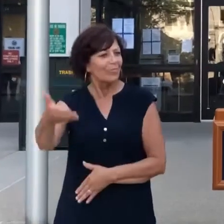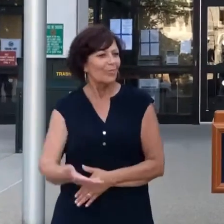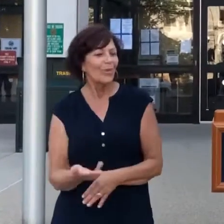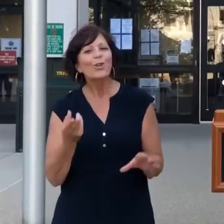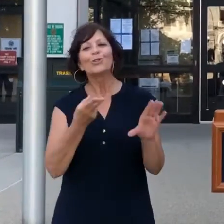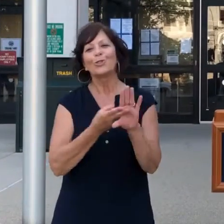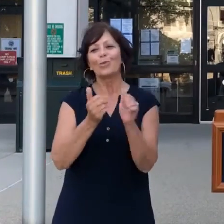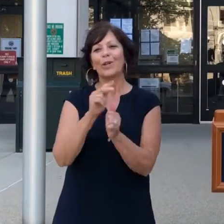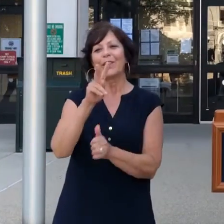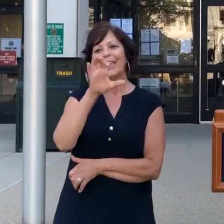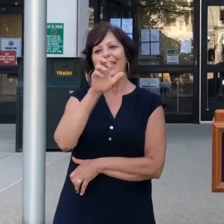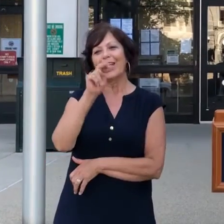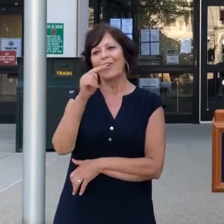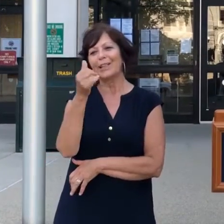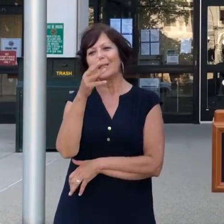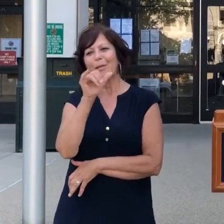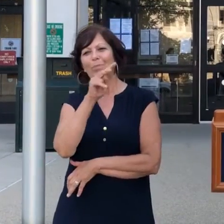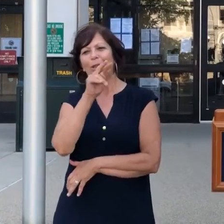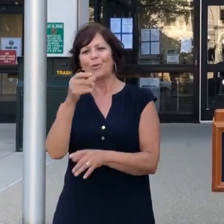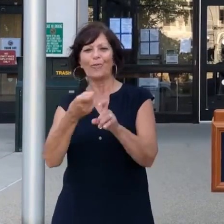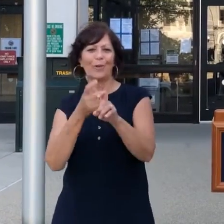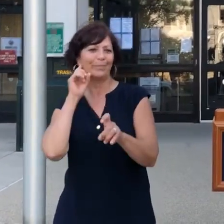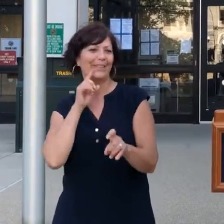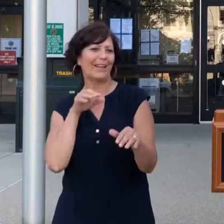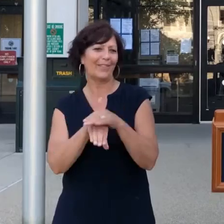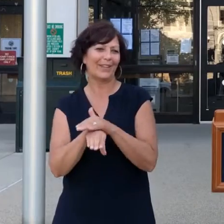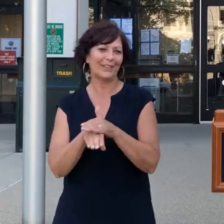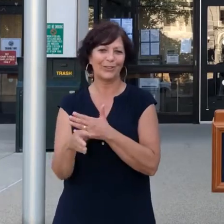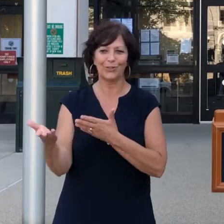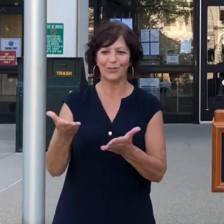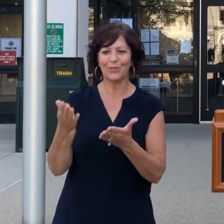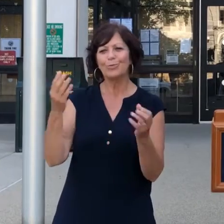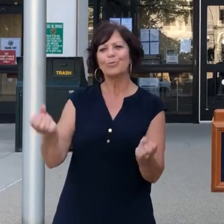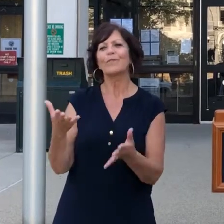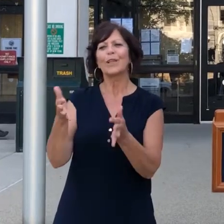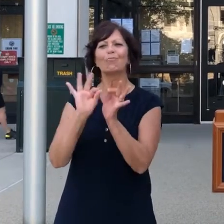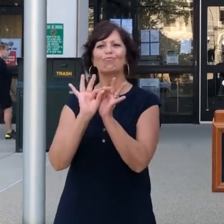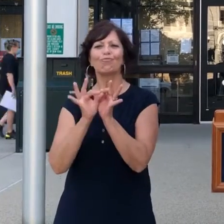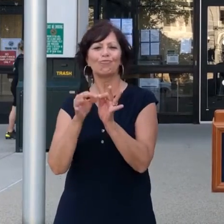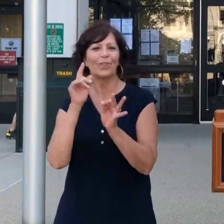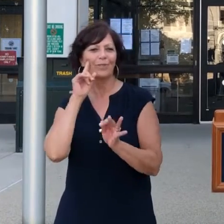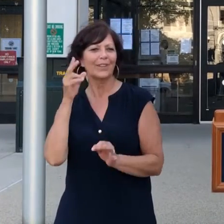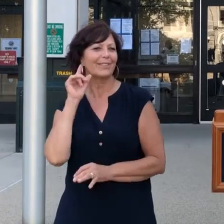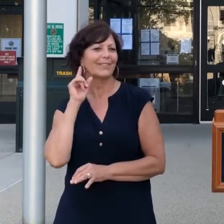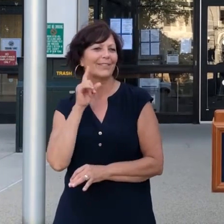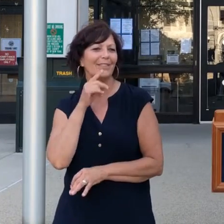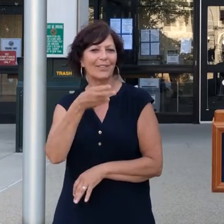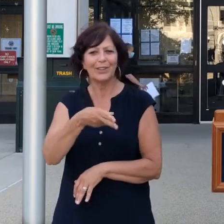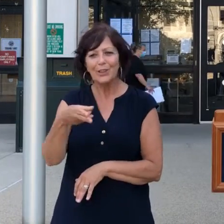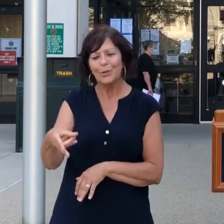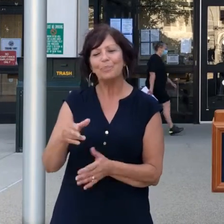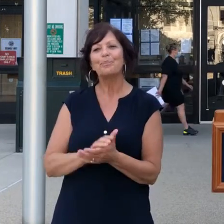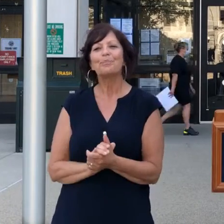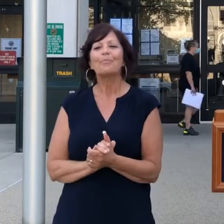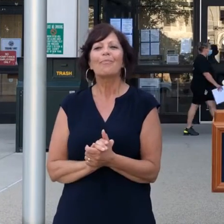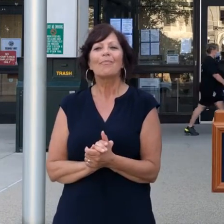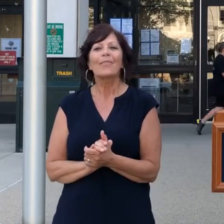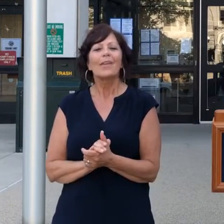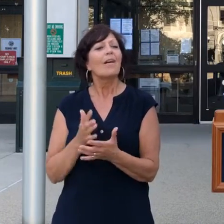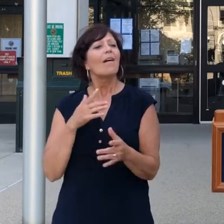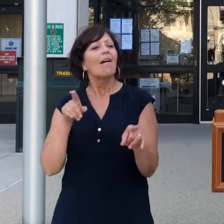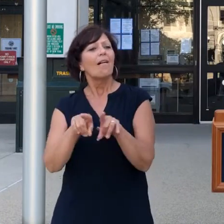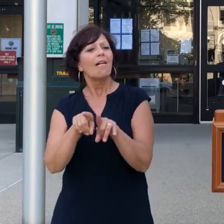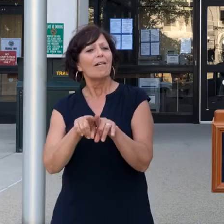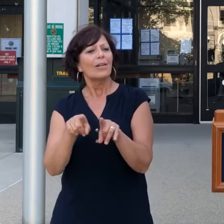Karen Gambino from the Deaf Access Services, which is providing the American Sign Language to those who may be watching at home. We're also